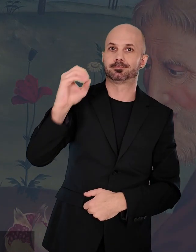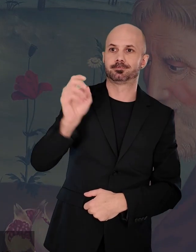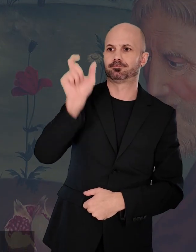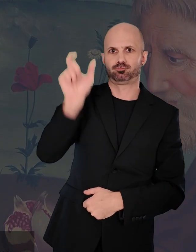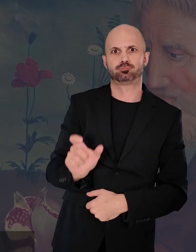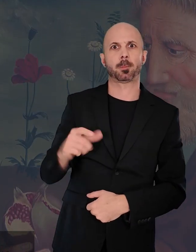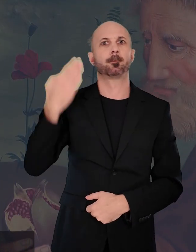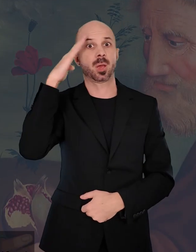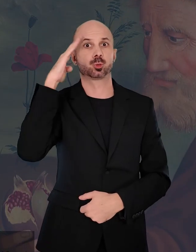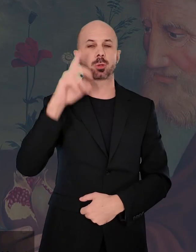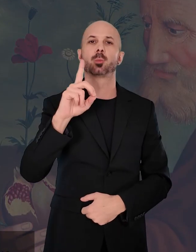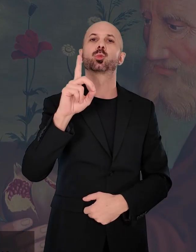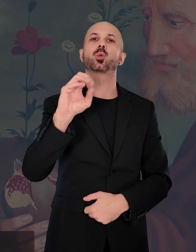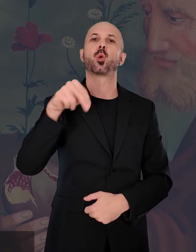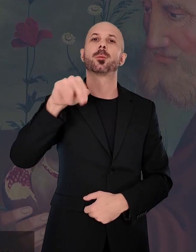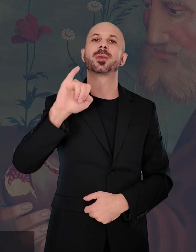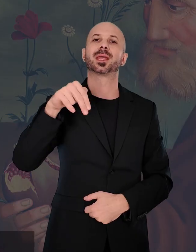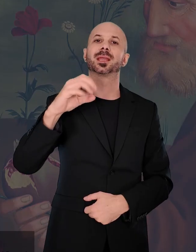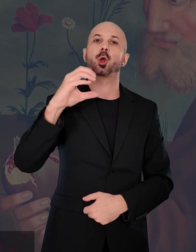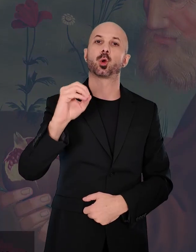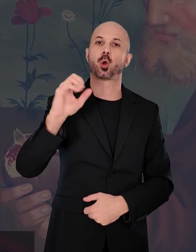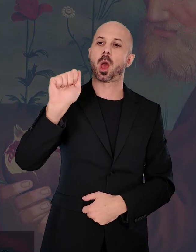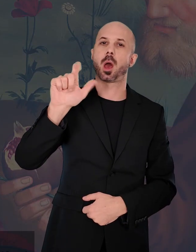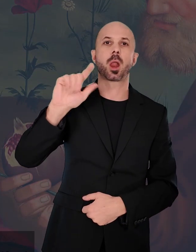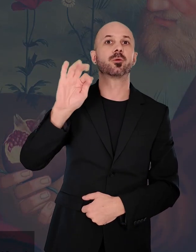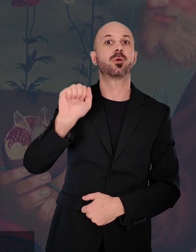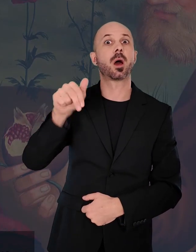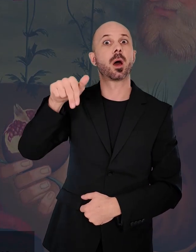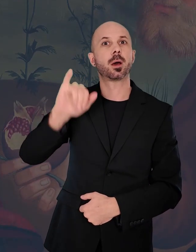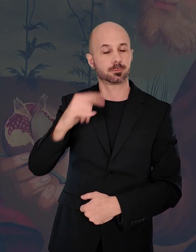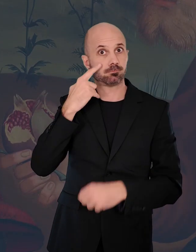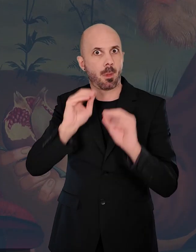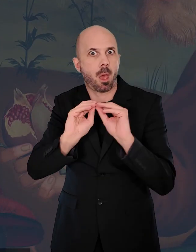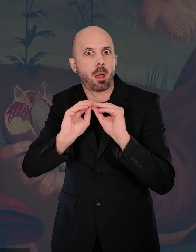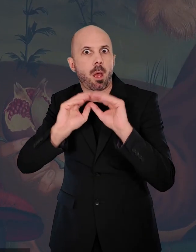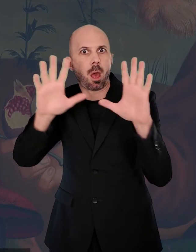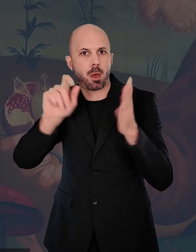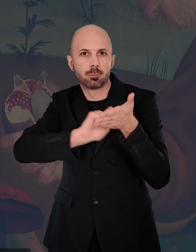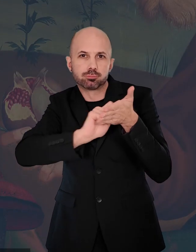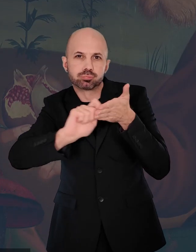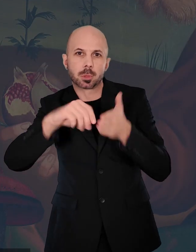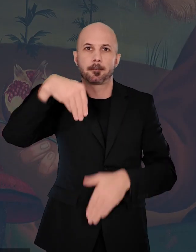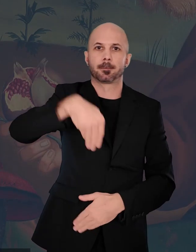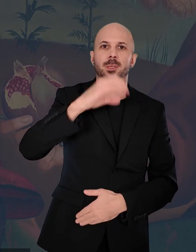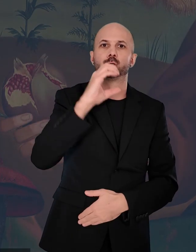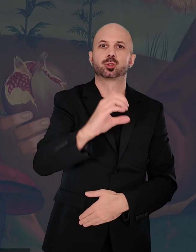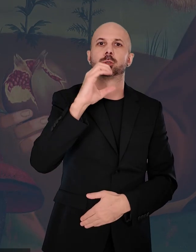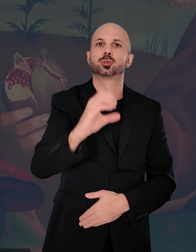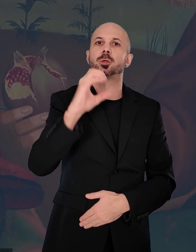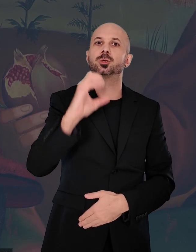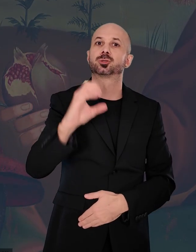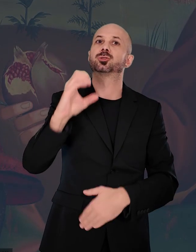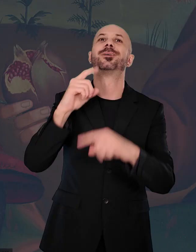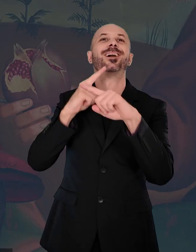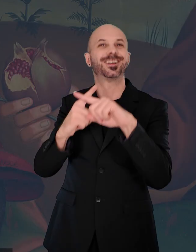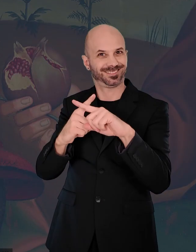the Holy Family, painted in 1510 by Domenico Alfani, an artist from Perugia, as is shown